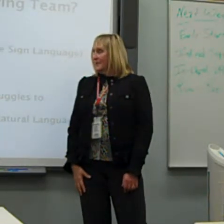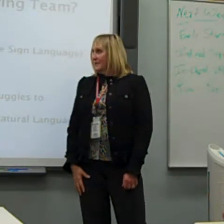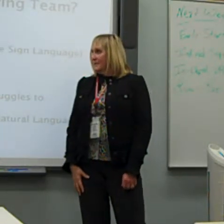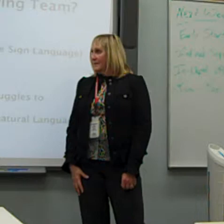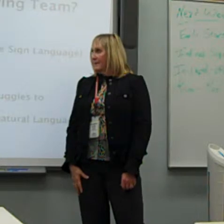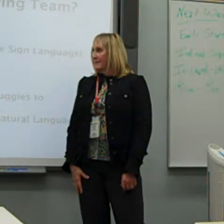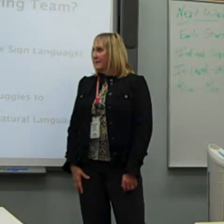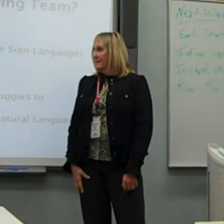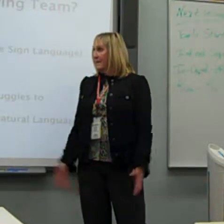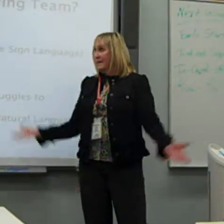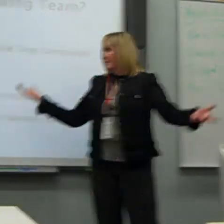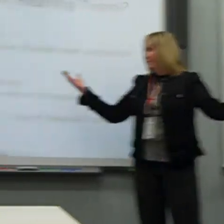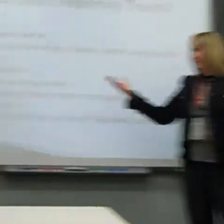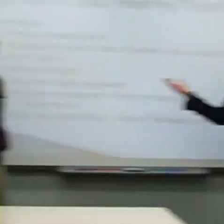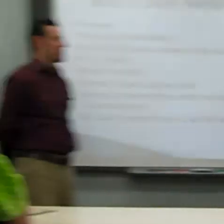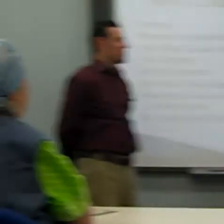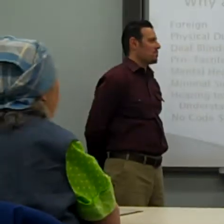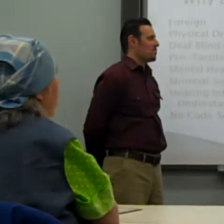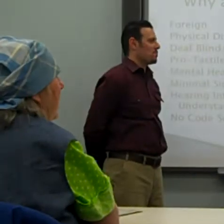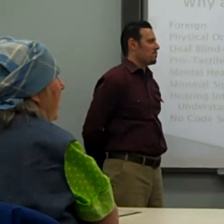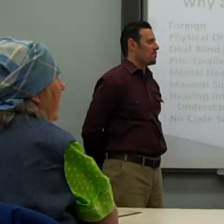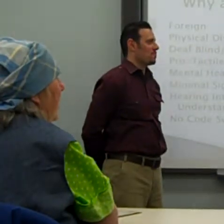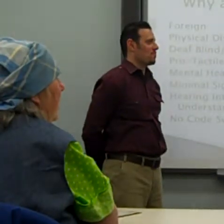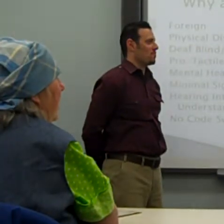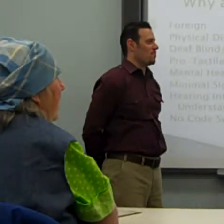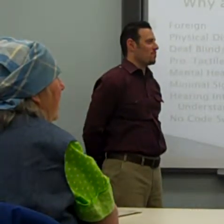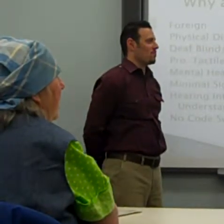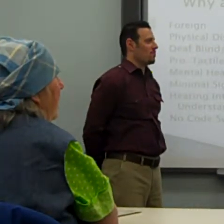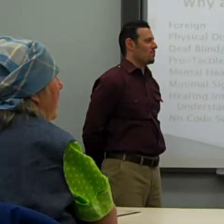That was a moment I will never forget.